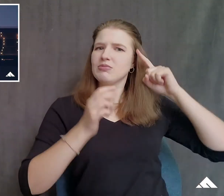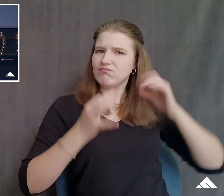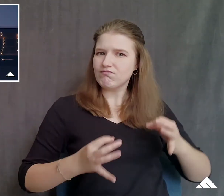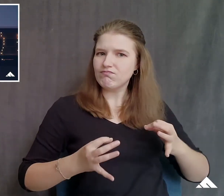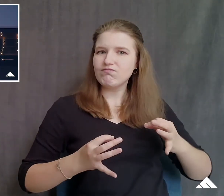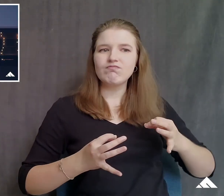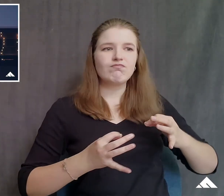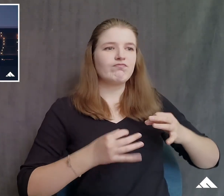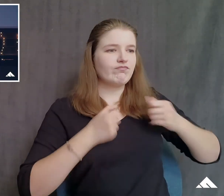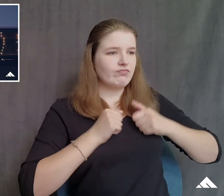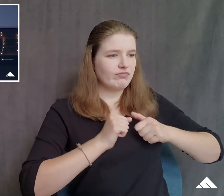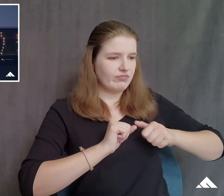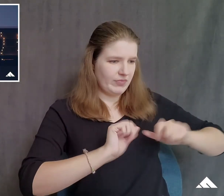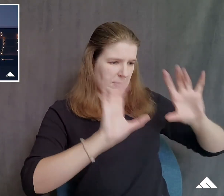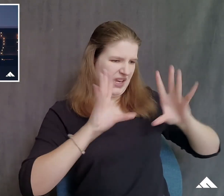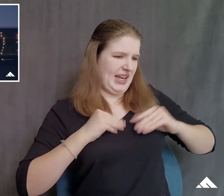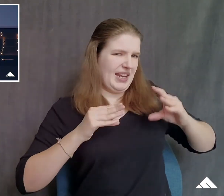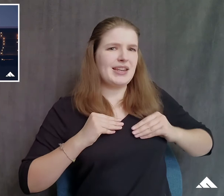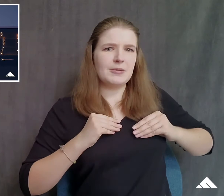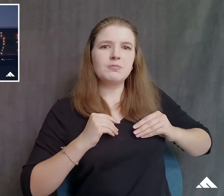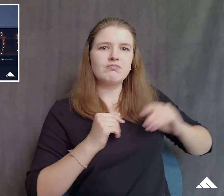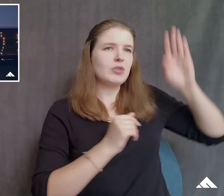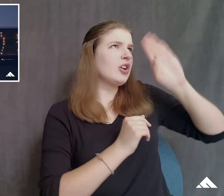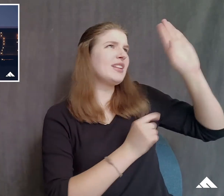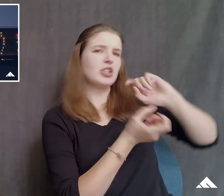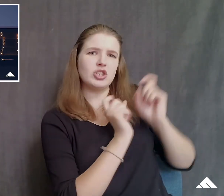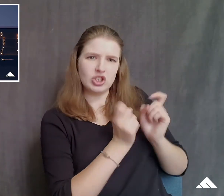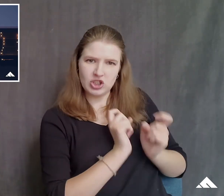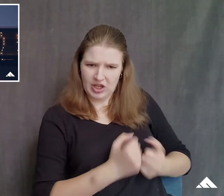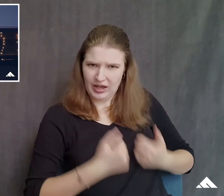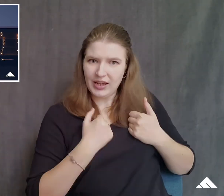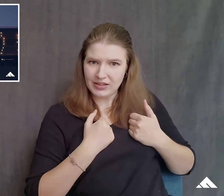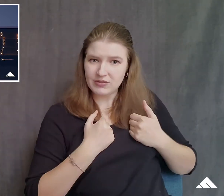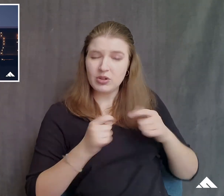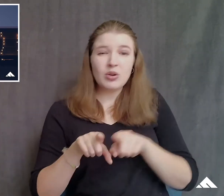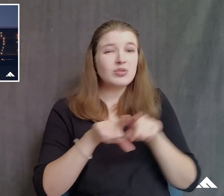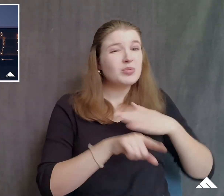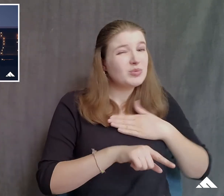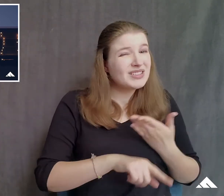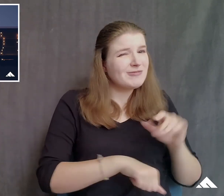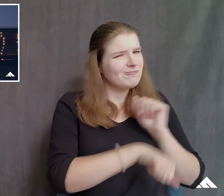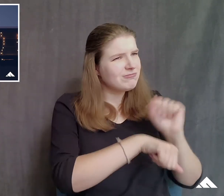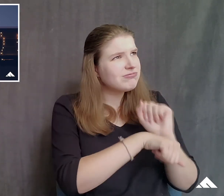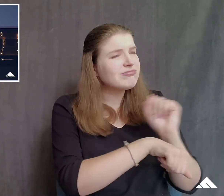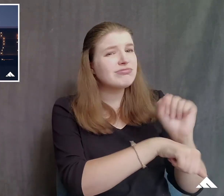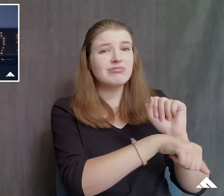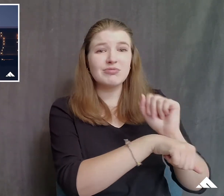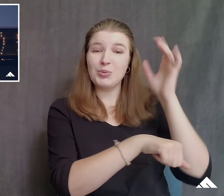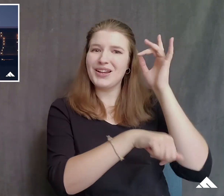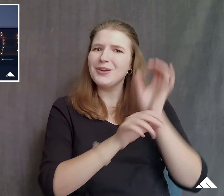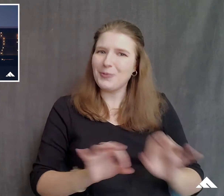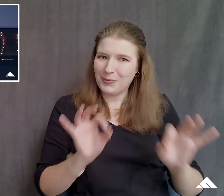every sort of change God wants to make in our lives. And we're willing to do that hard work. And Sam led us through this last week because it's worth